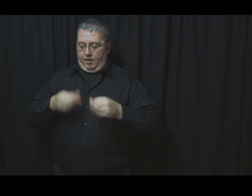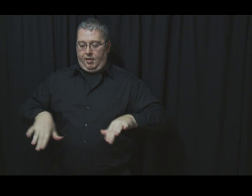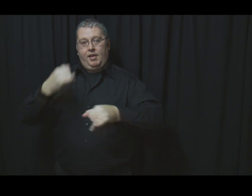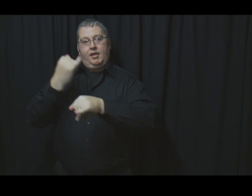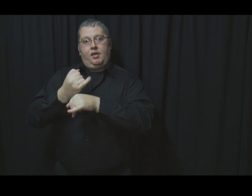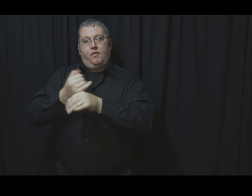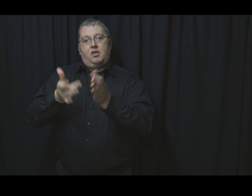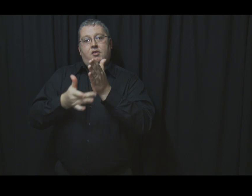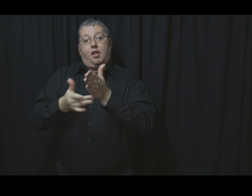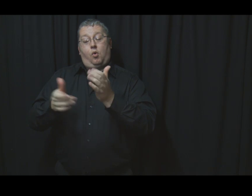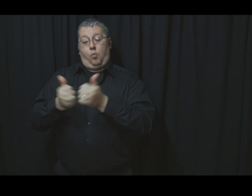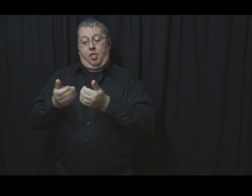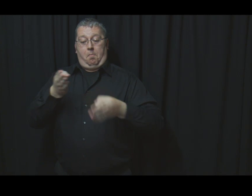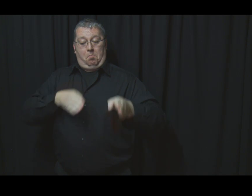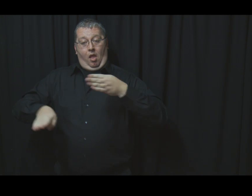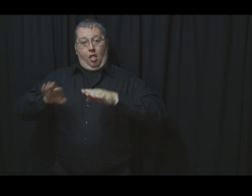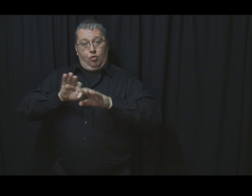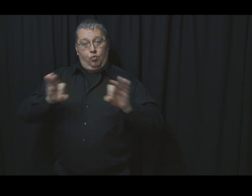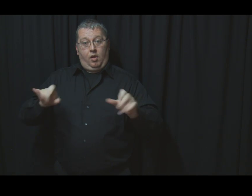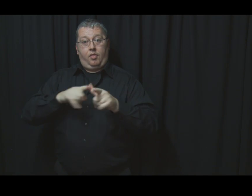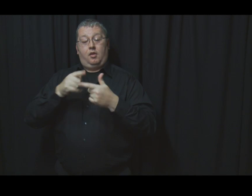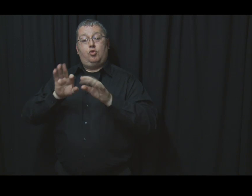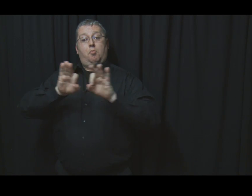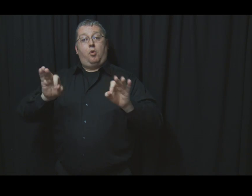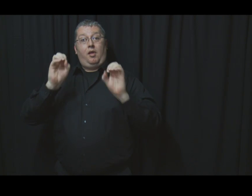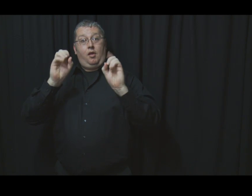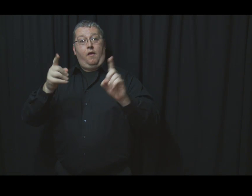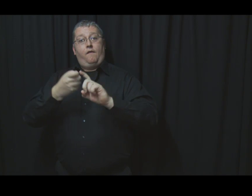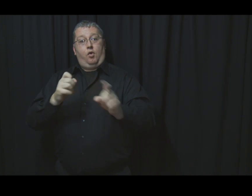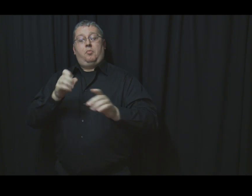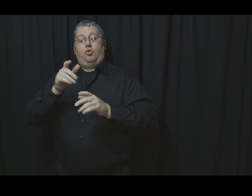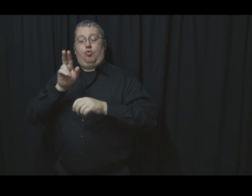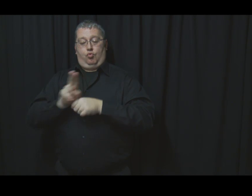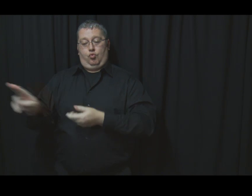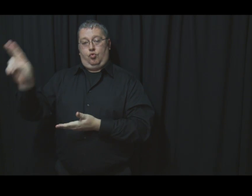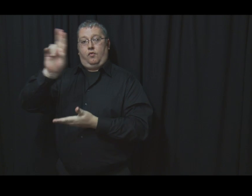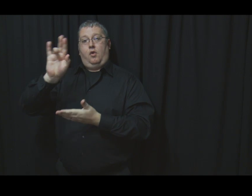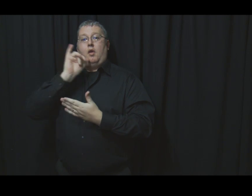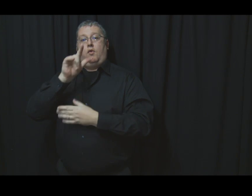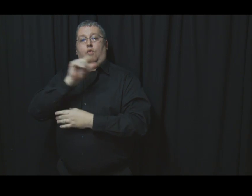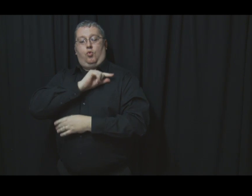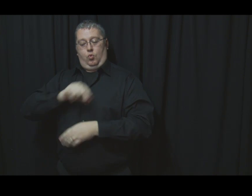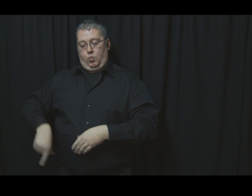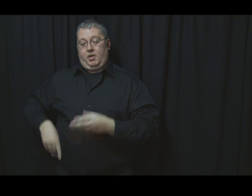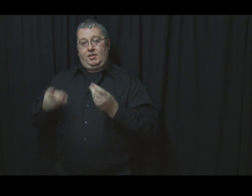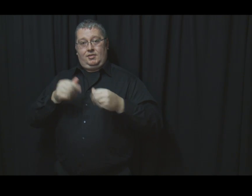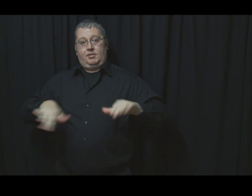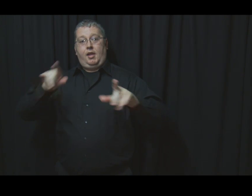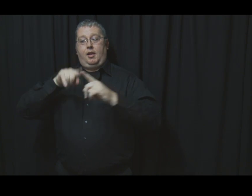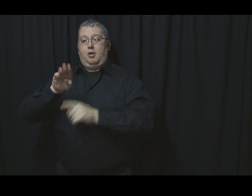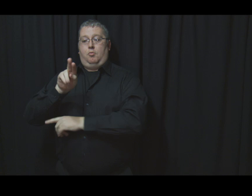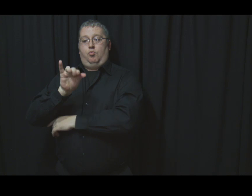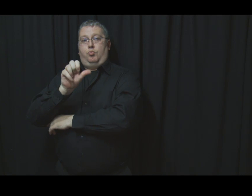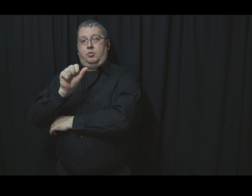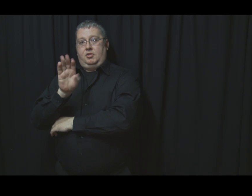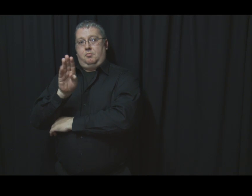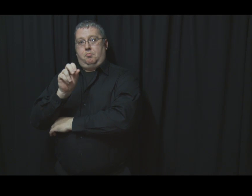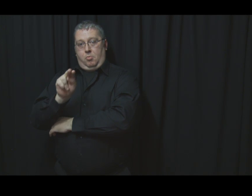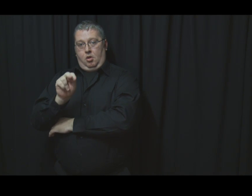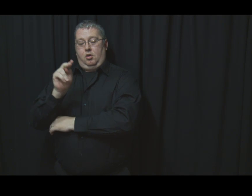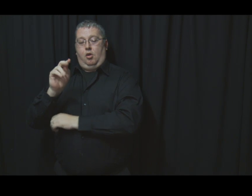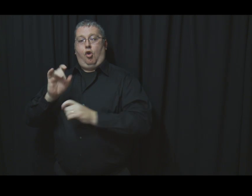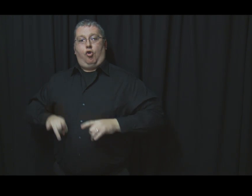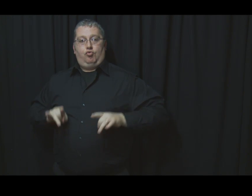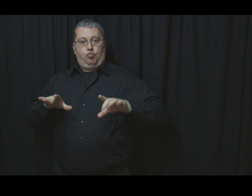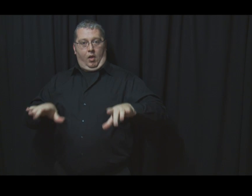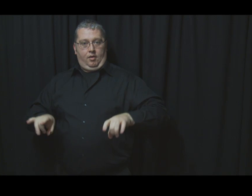well as a diploma of education at the University of Queensland in Brisbane, Australia. And now, Mr. Ham, you